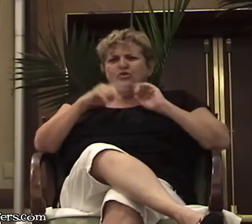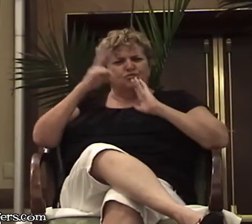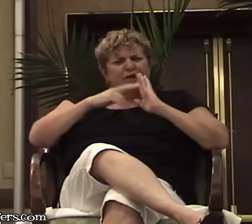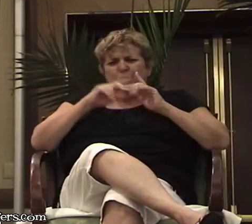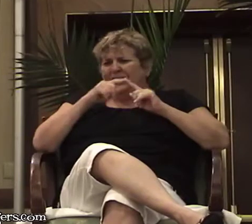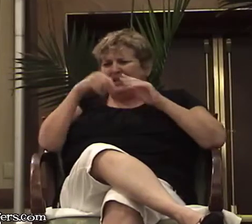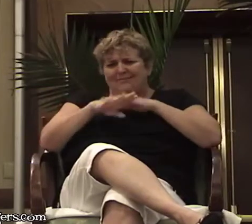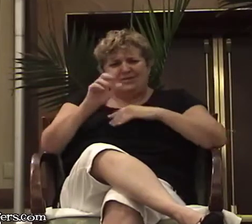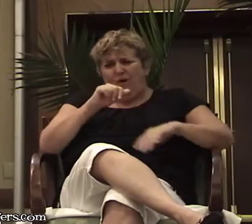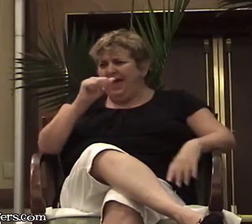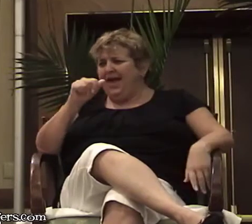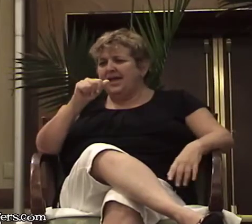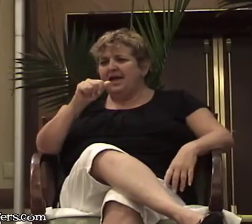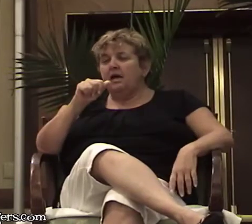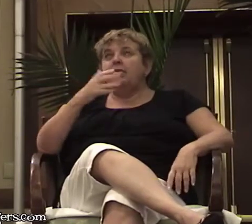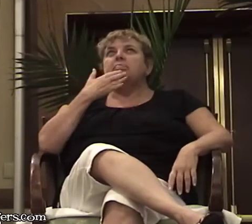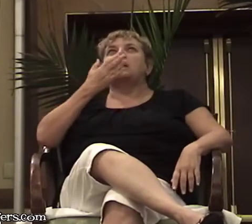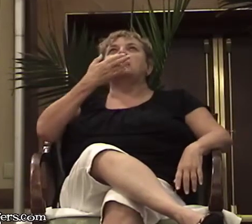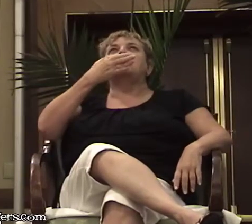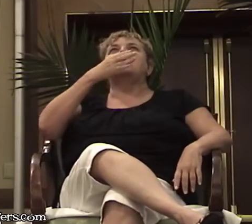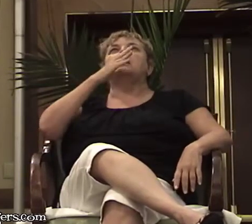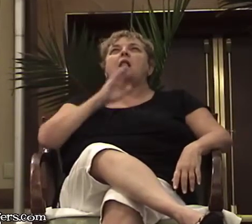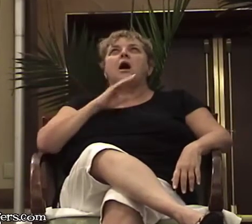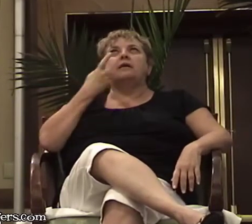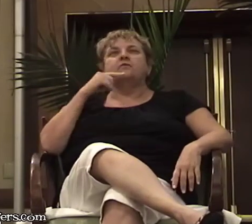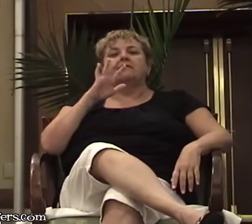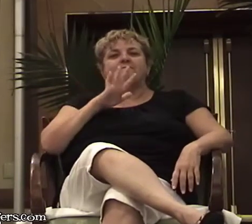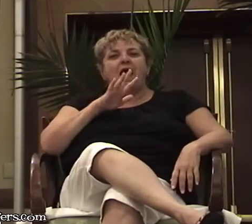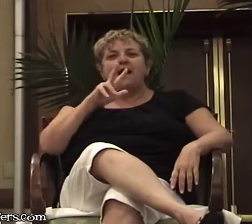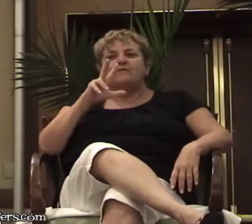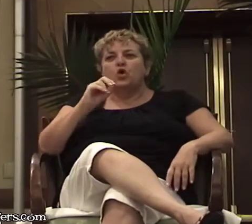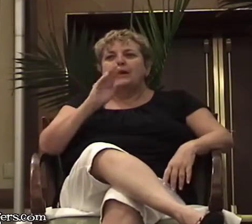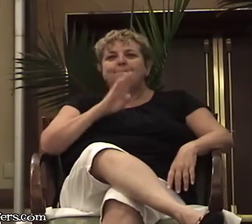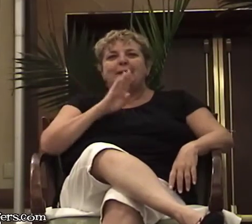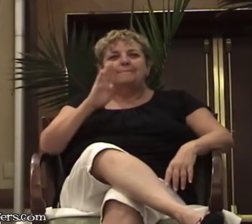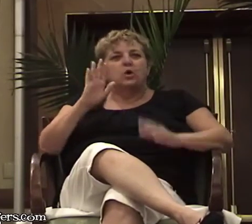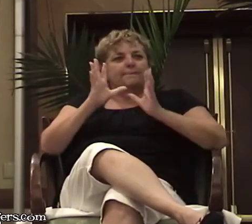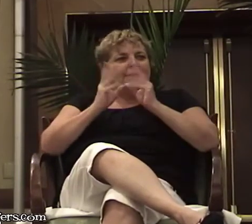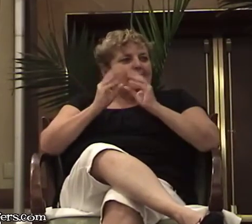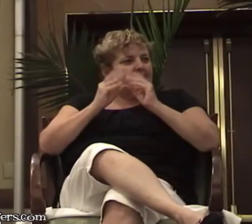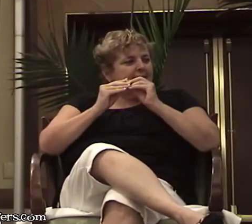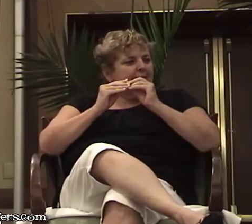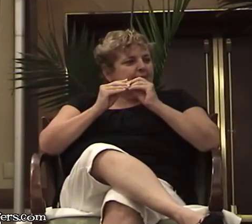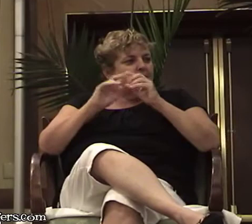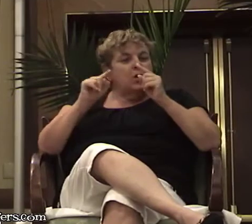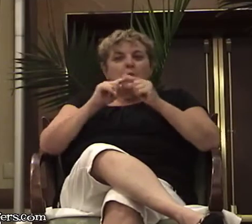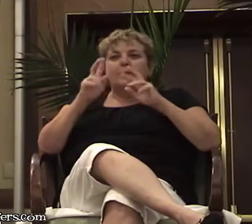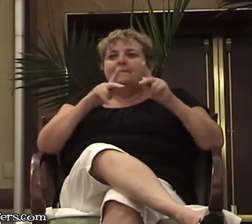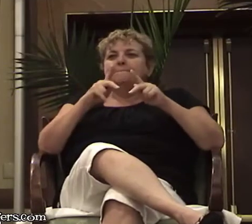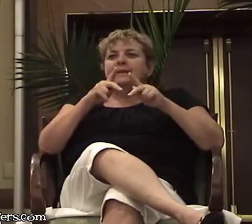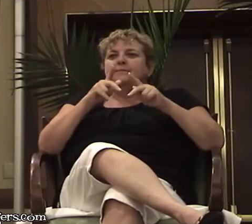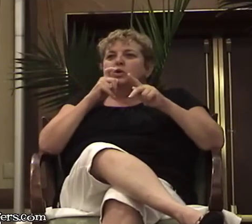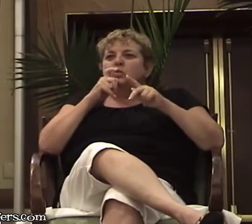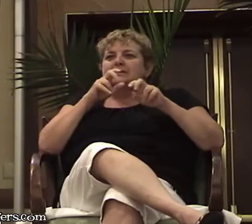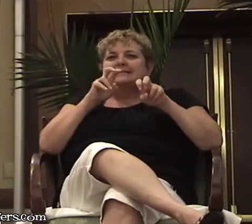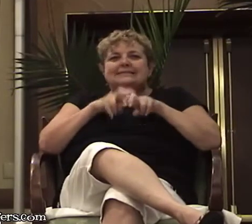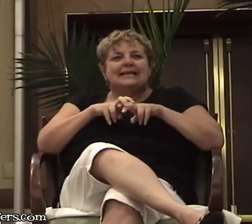y'all. Thank God for the 5:30 Big Book meeting. When the people sat next to me, and as I stumbled